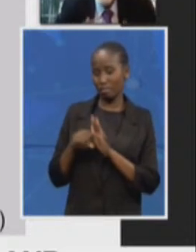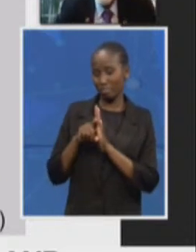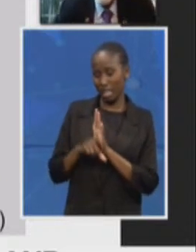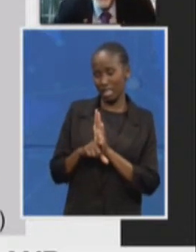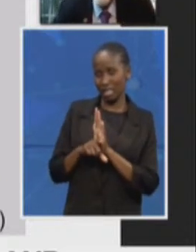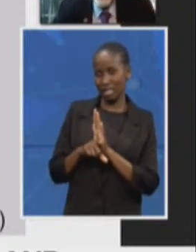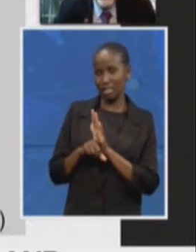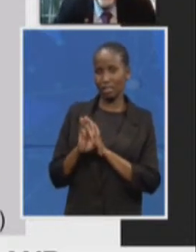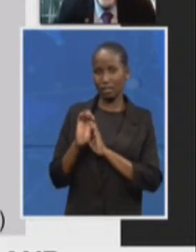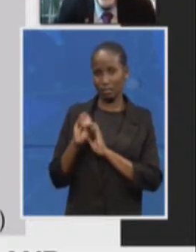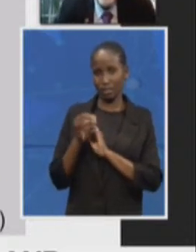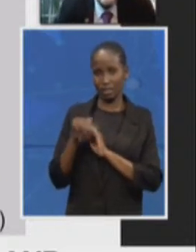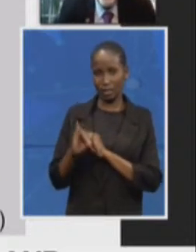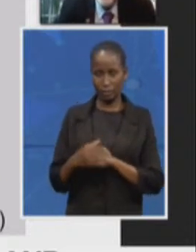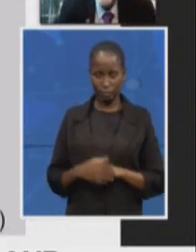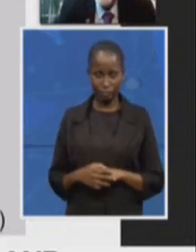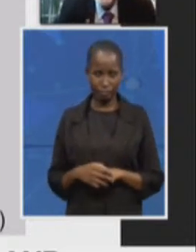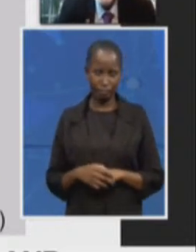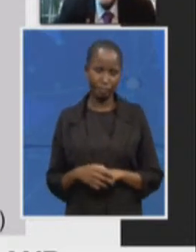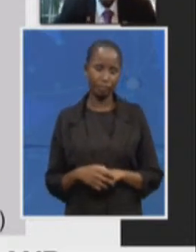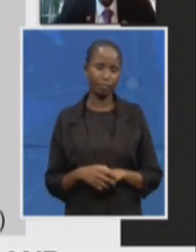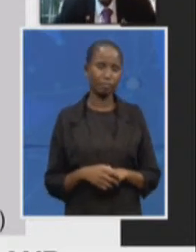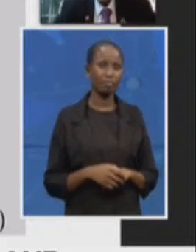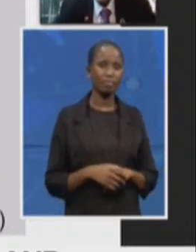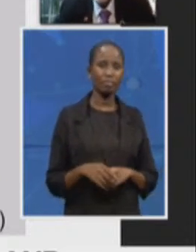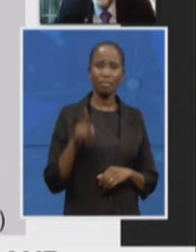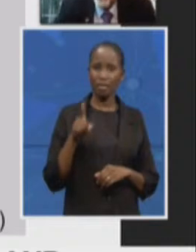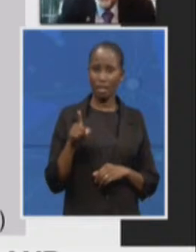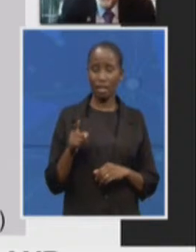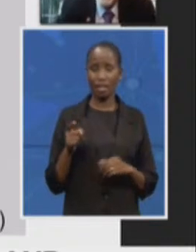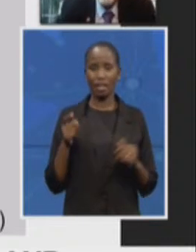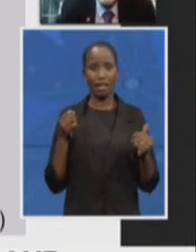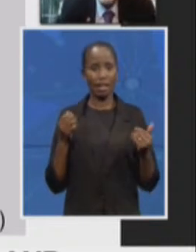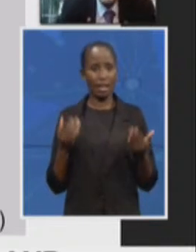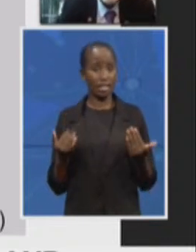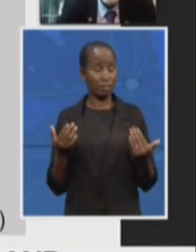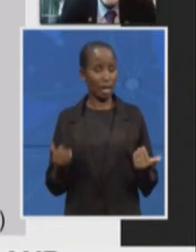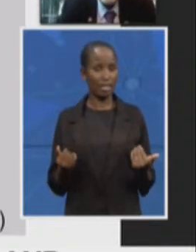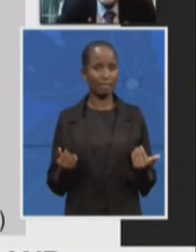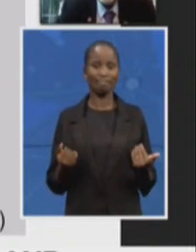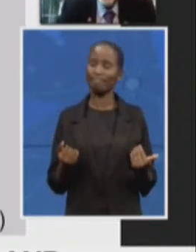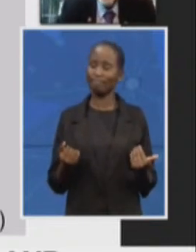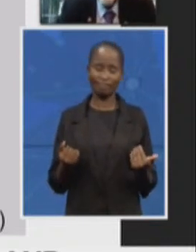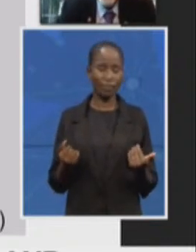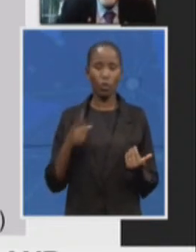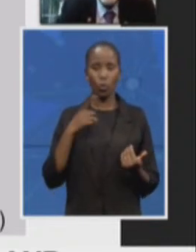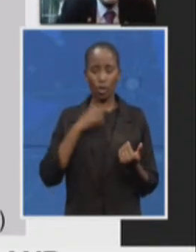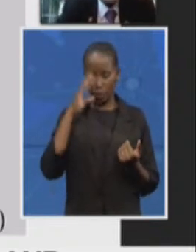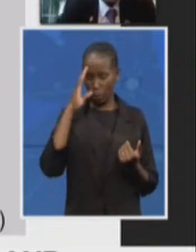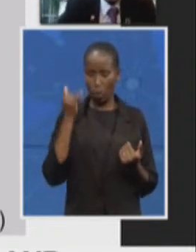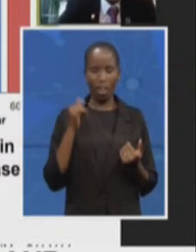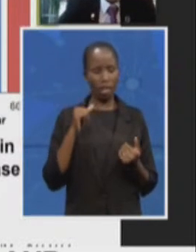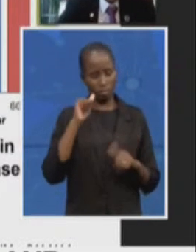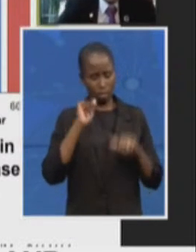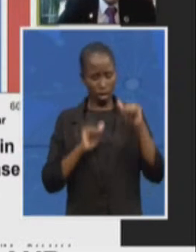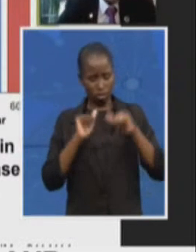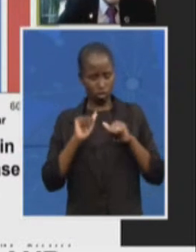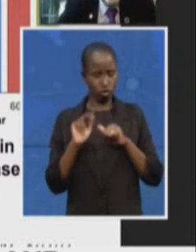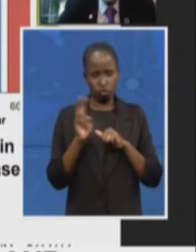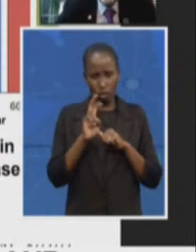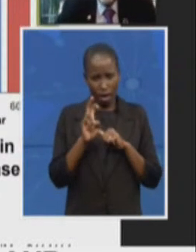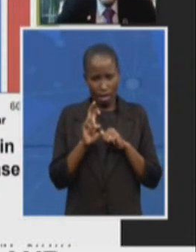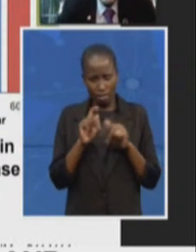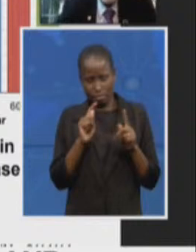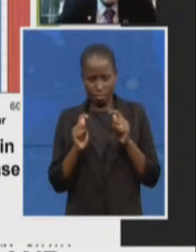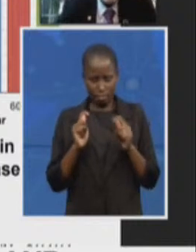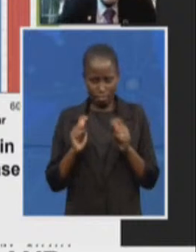not unexpected. We know how to assess this, and we'll know how to adjust our strategies accordingly. What we